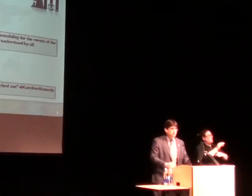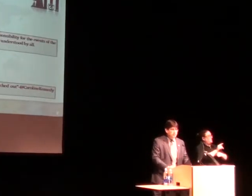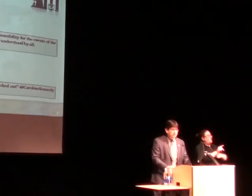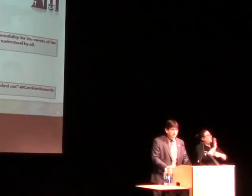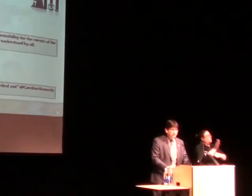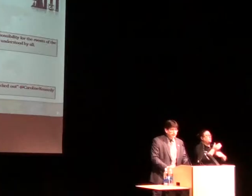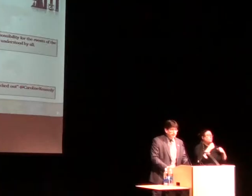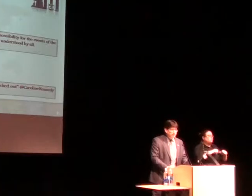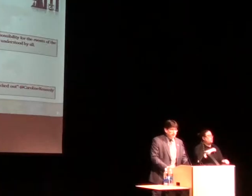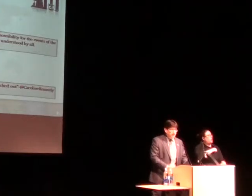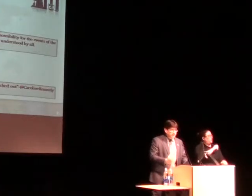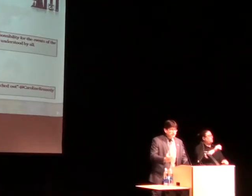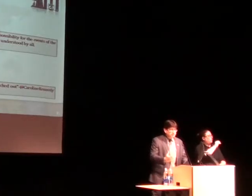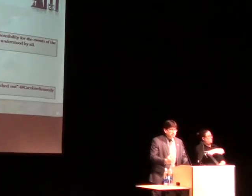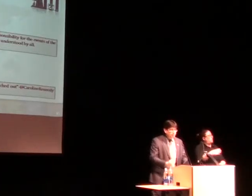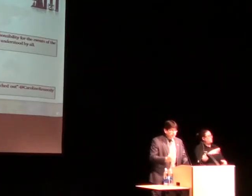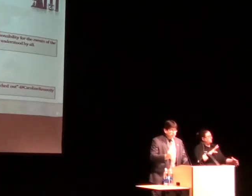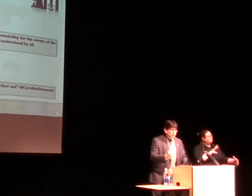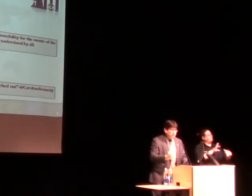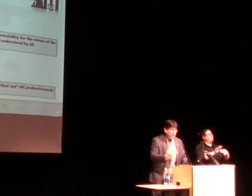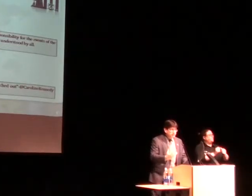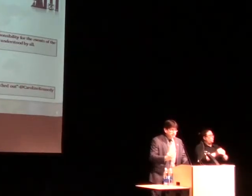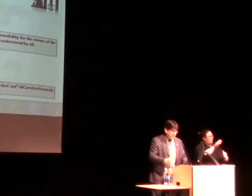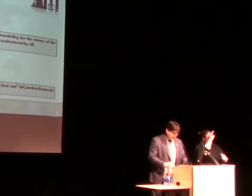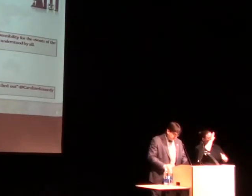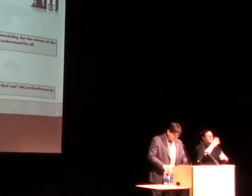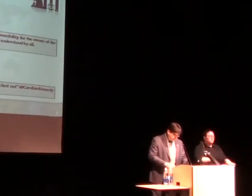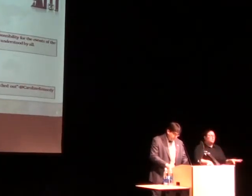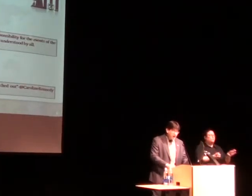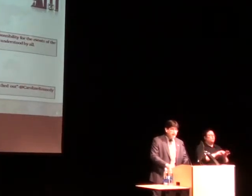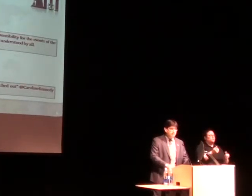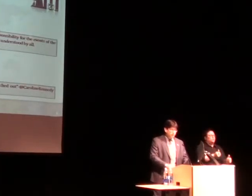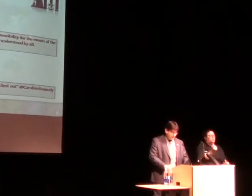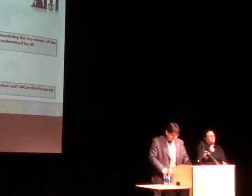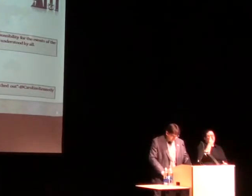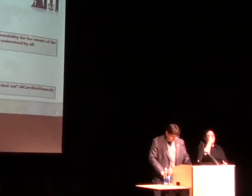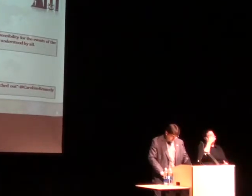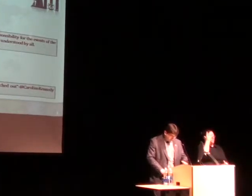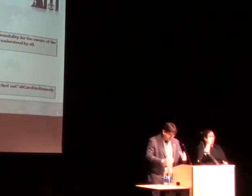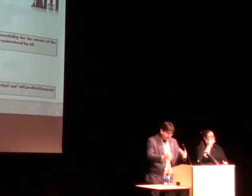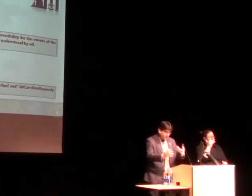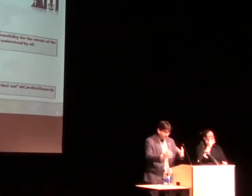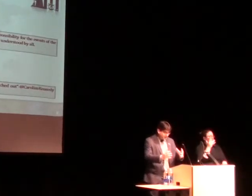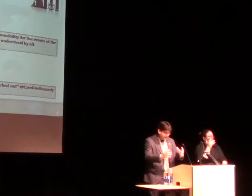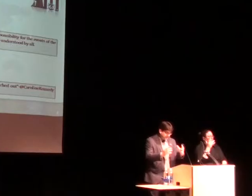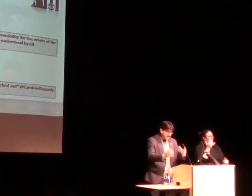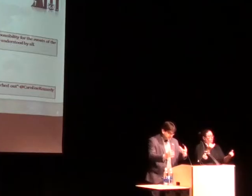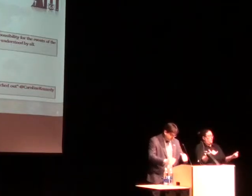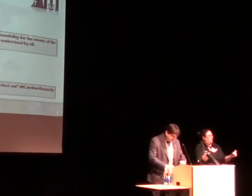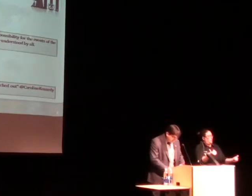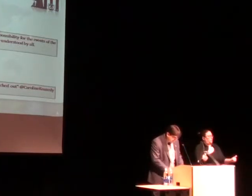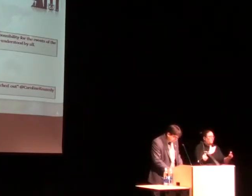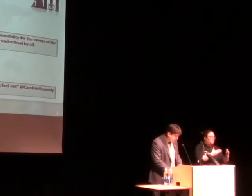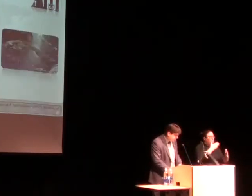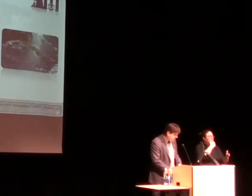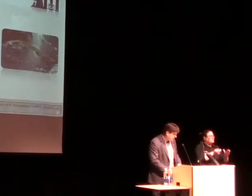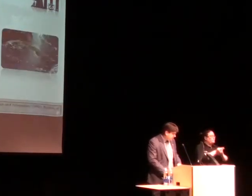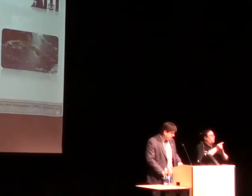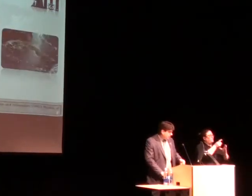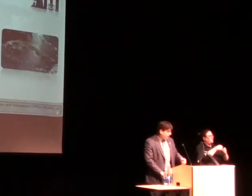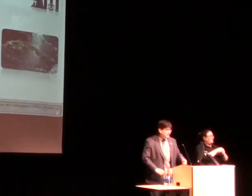with Cuba. And this is important to try to understand why we have right now the best moment in the last